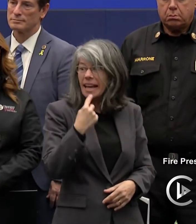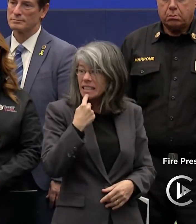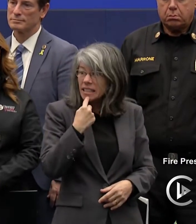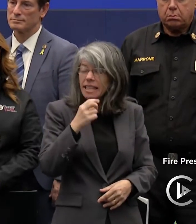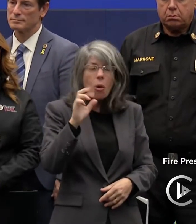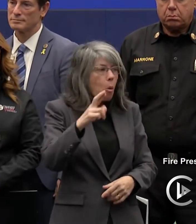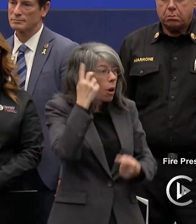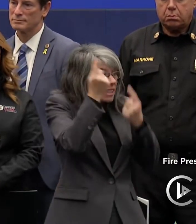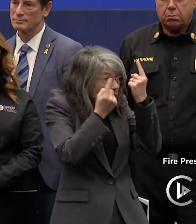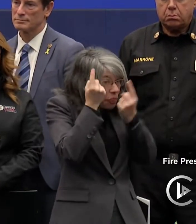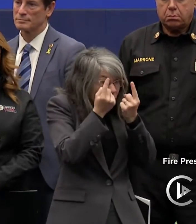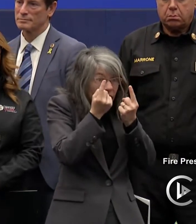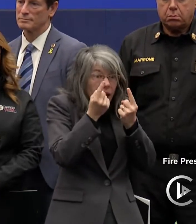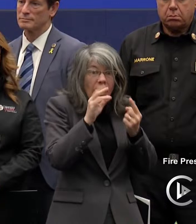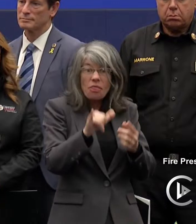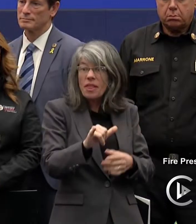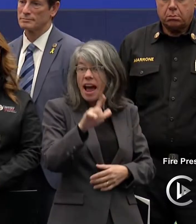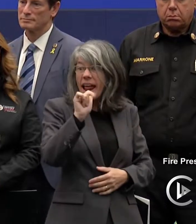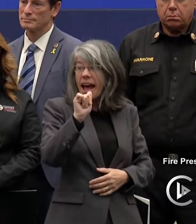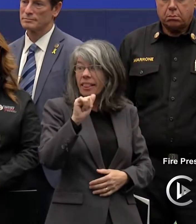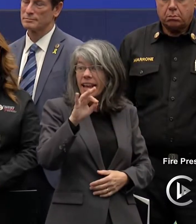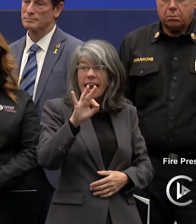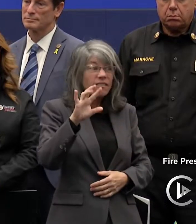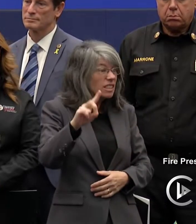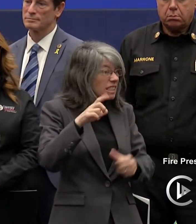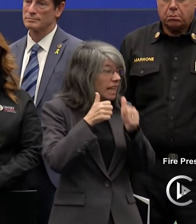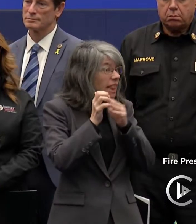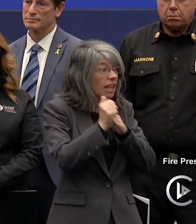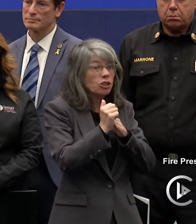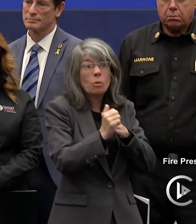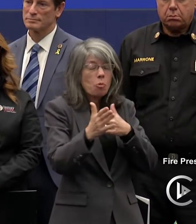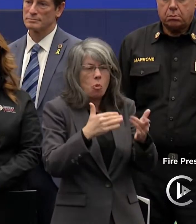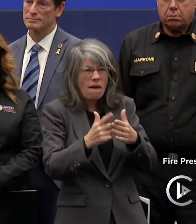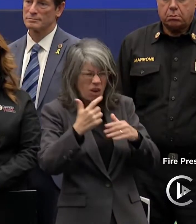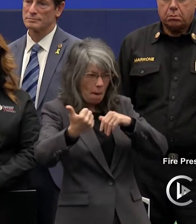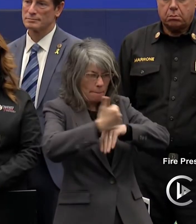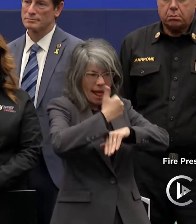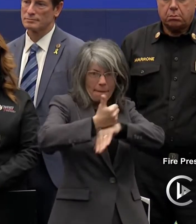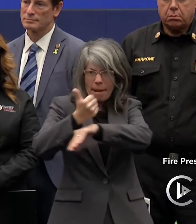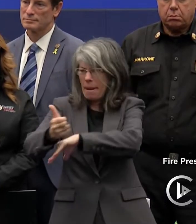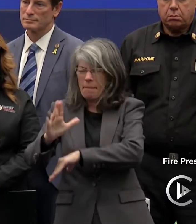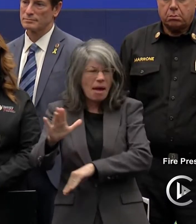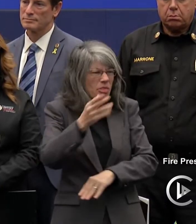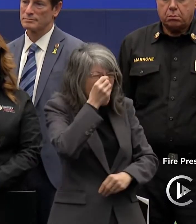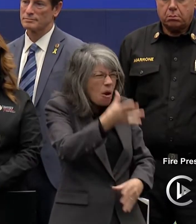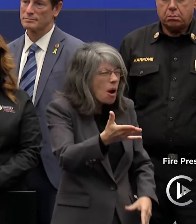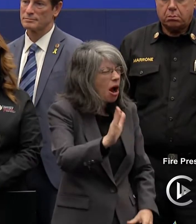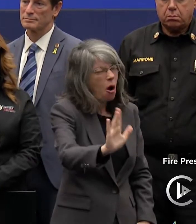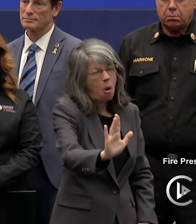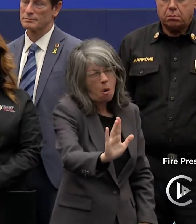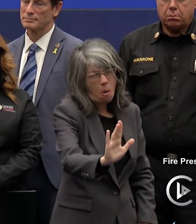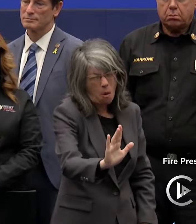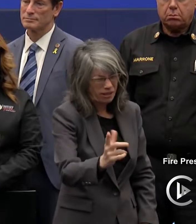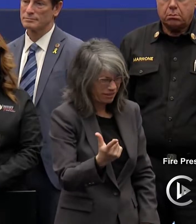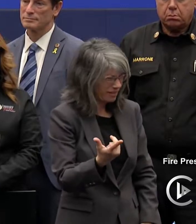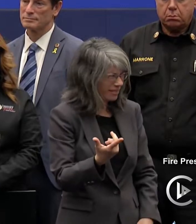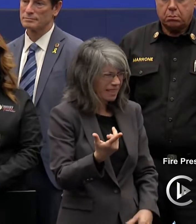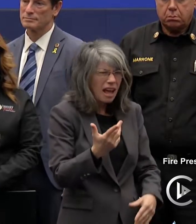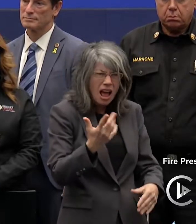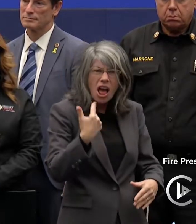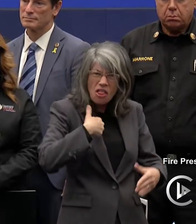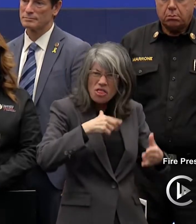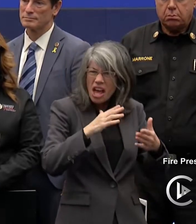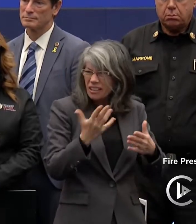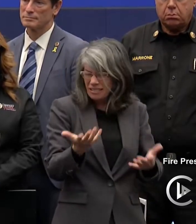or to think that the LAFD leadership or whoever we want to point to doesn't care about the communities that